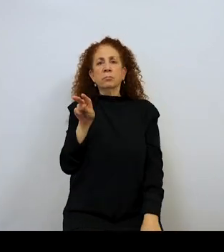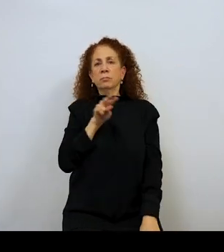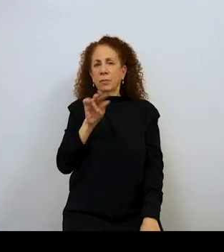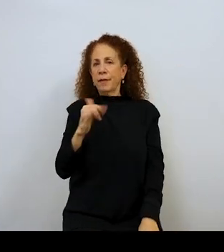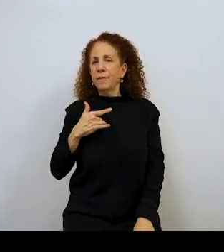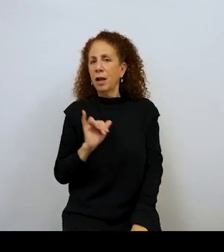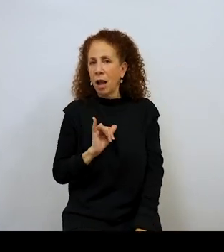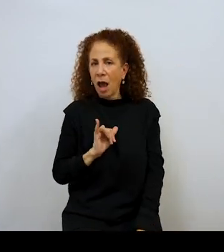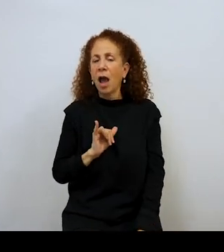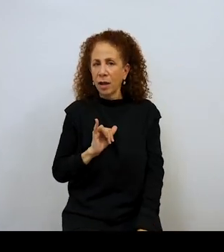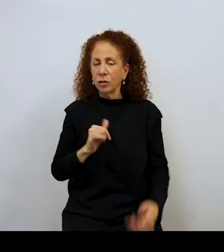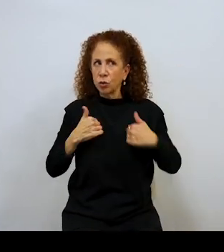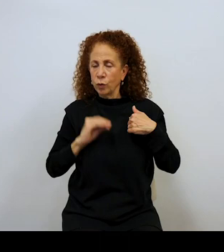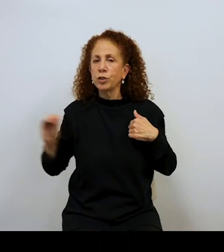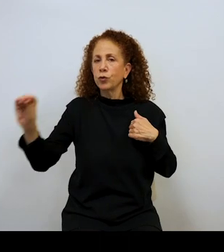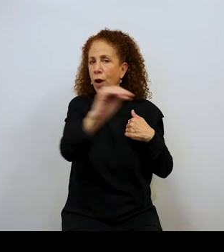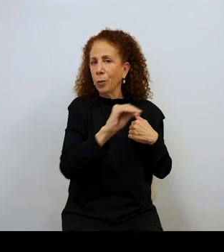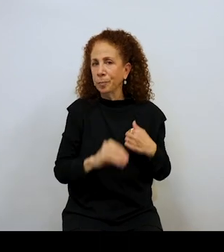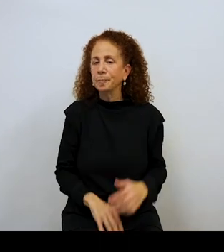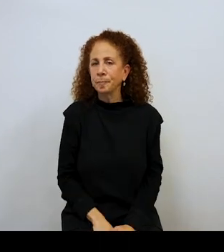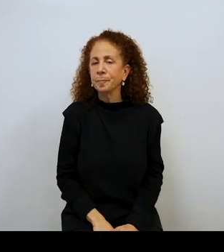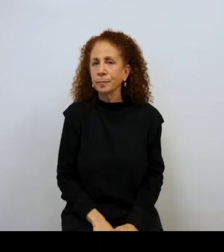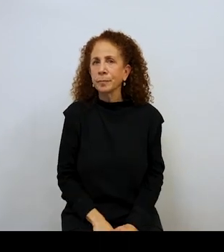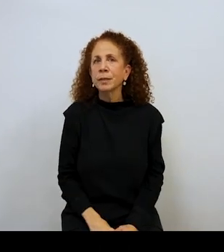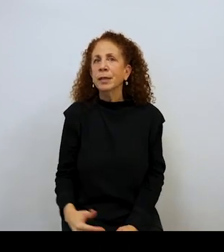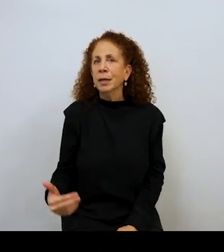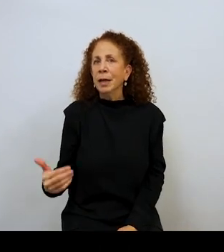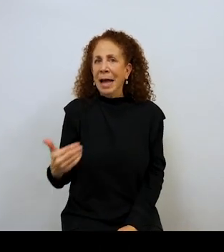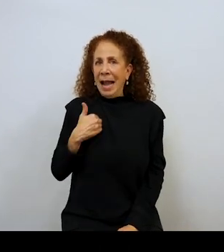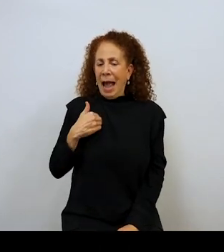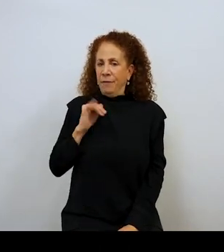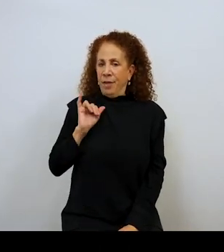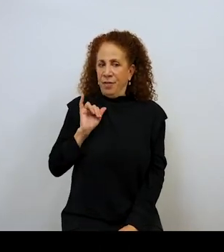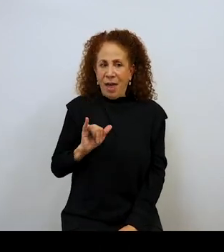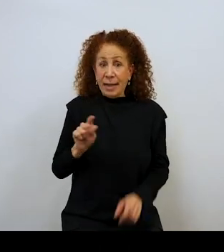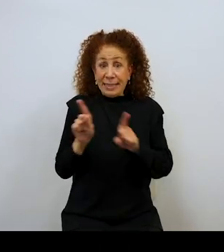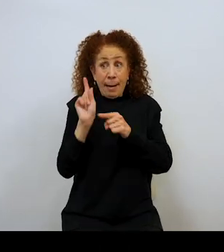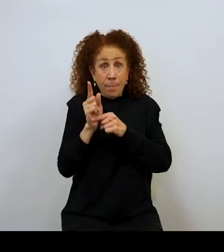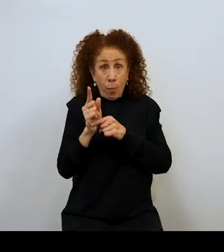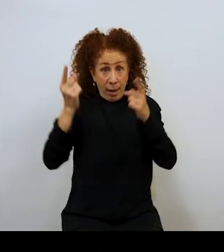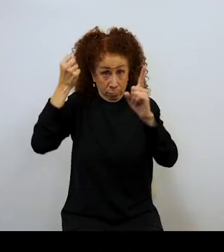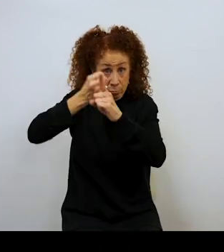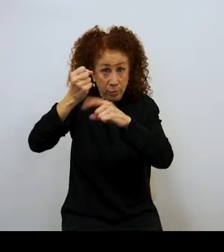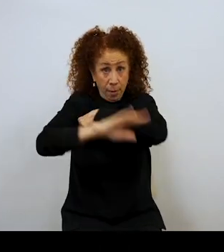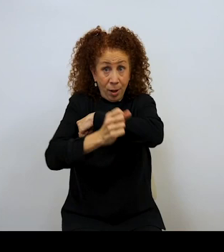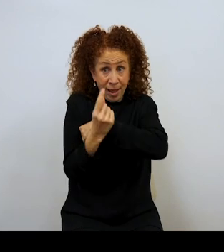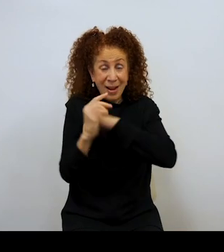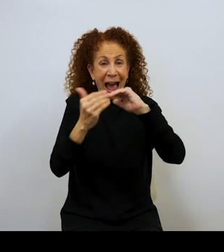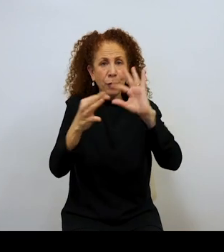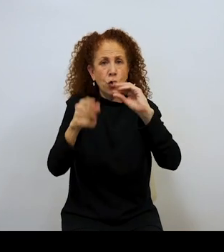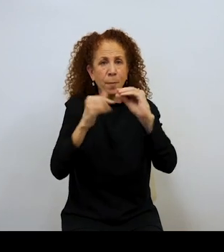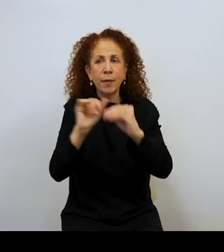of shift around and have that same moment being talked